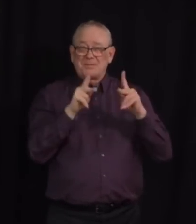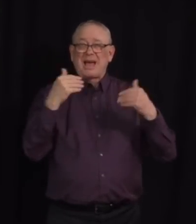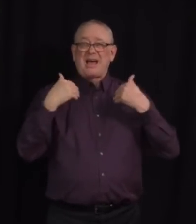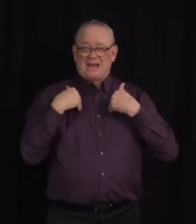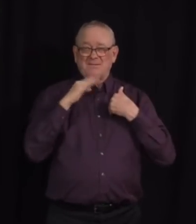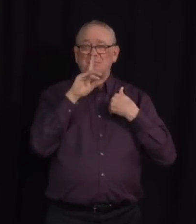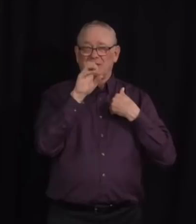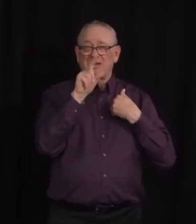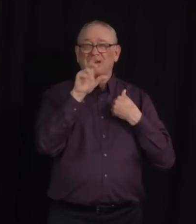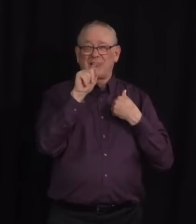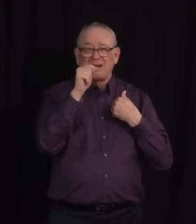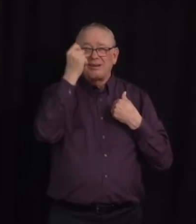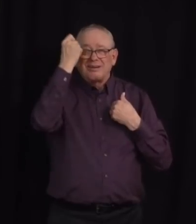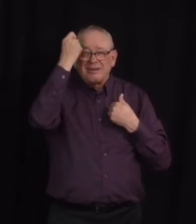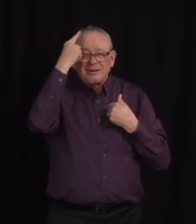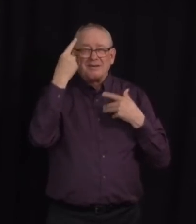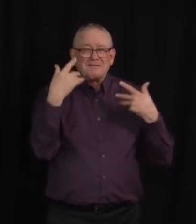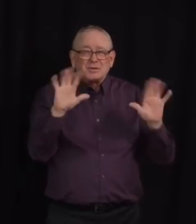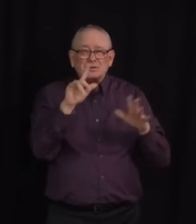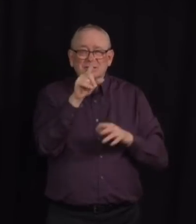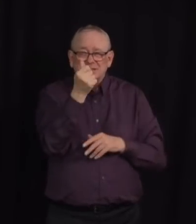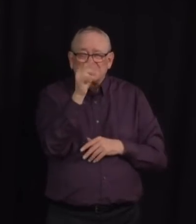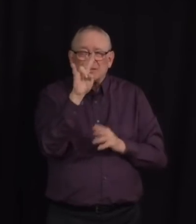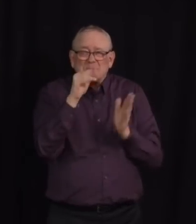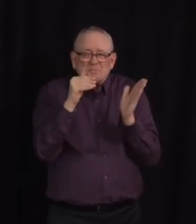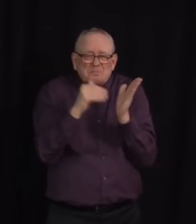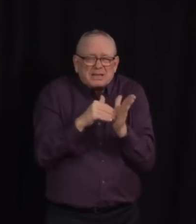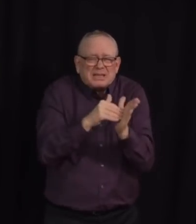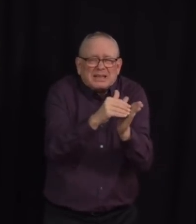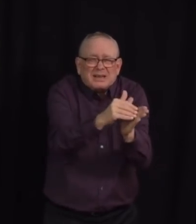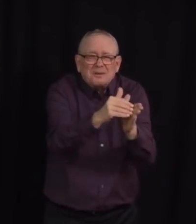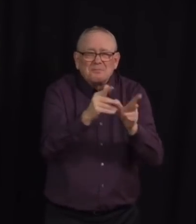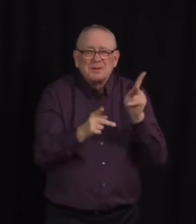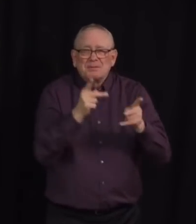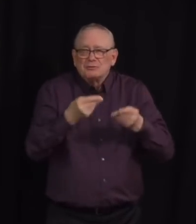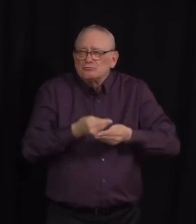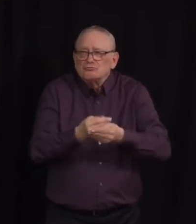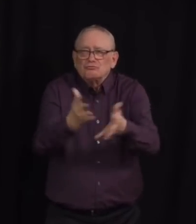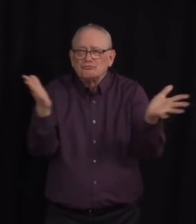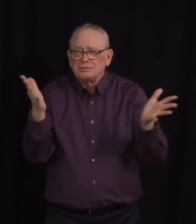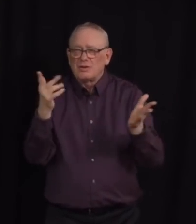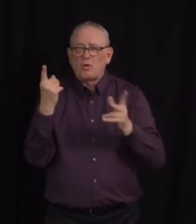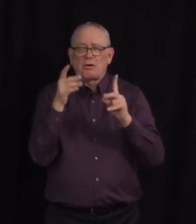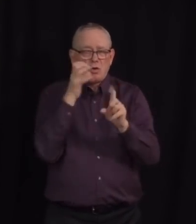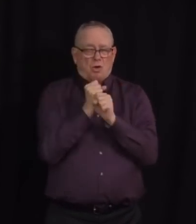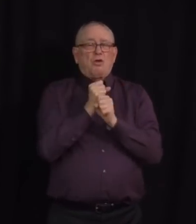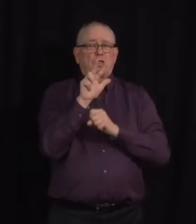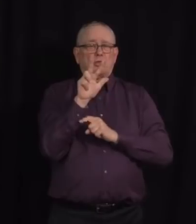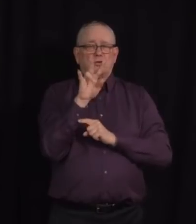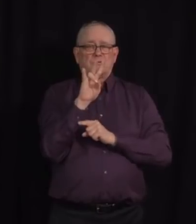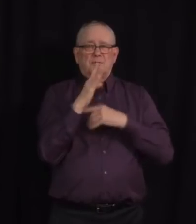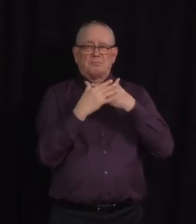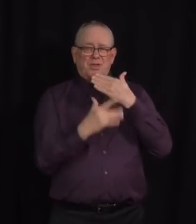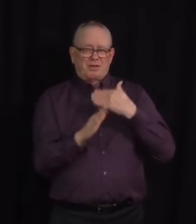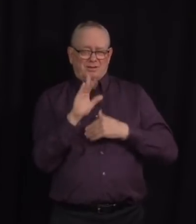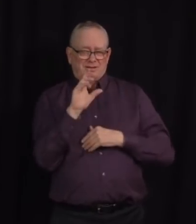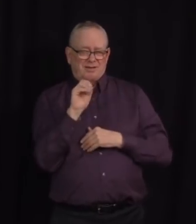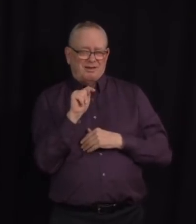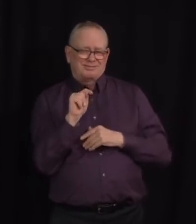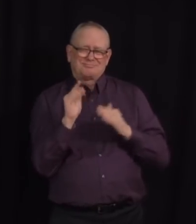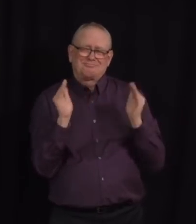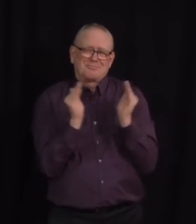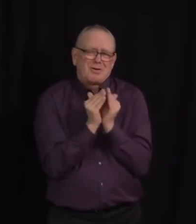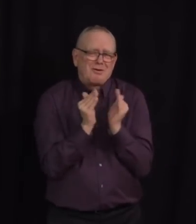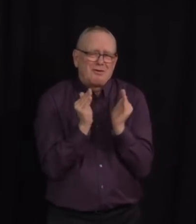million doses, are lower than we would expect to see in the general population without vaccination. Having said that, it